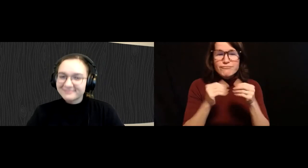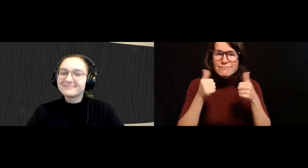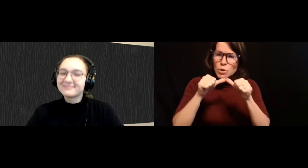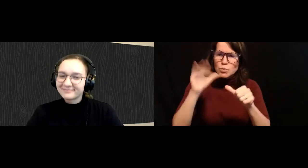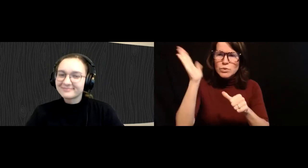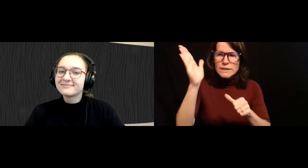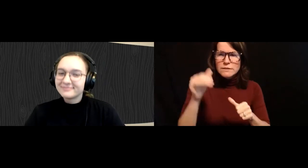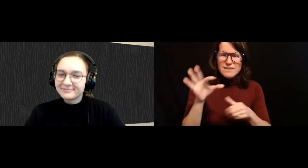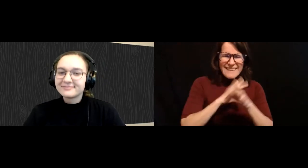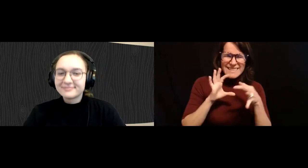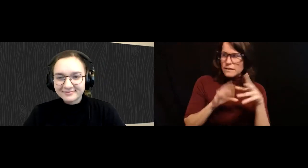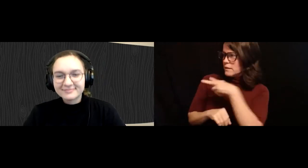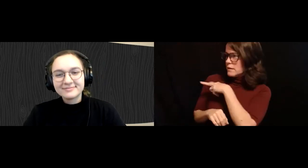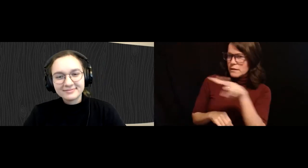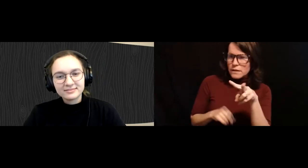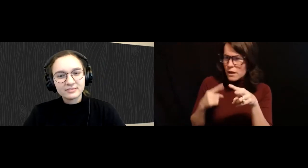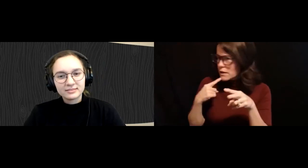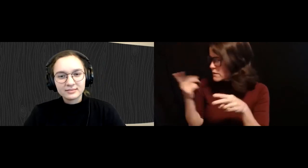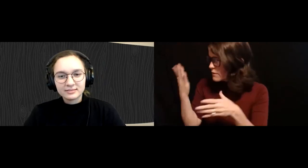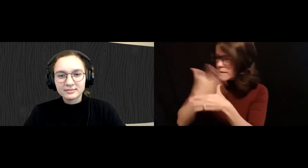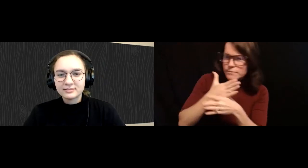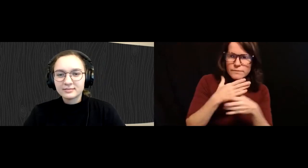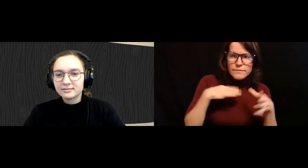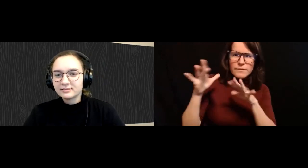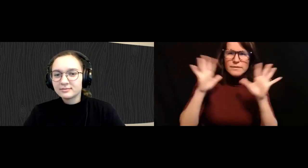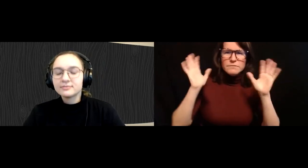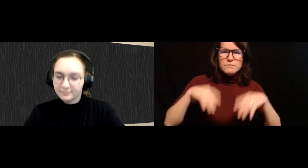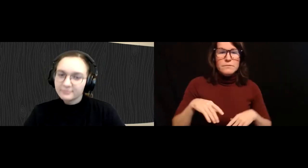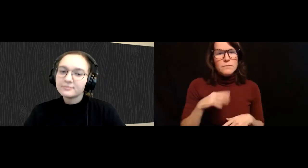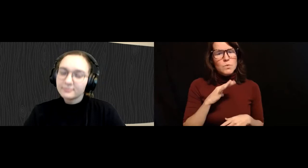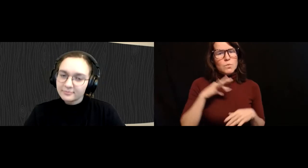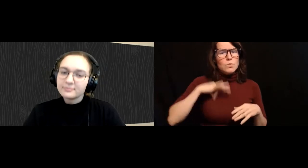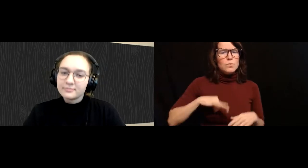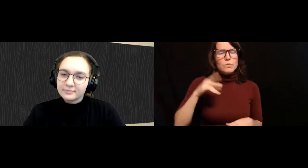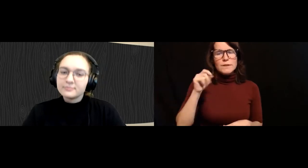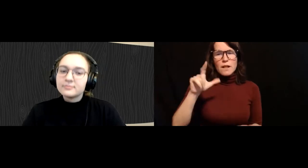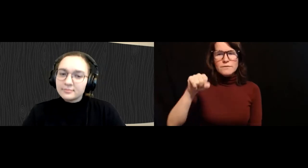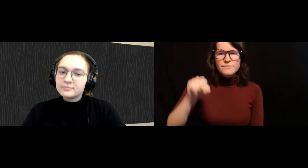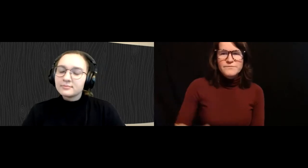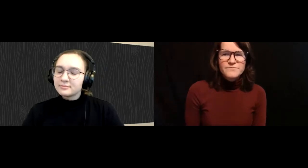back, I know everyone is laughing. And the presentation, I can keep going with the presentation because I'm involved.